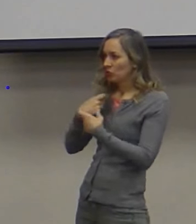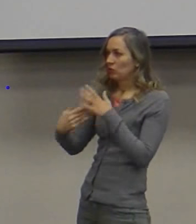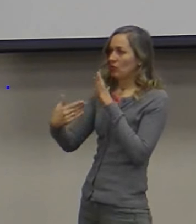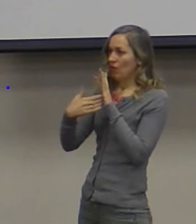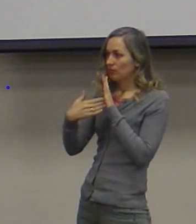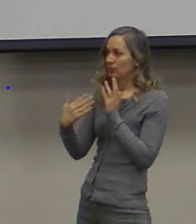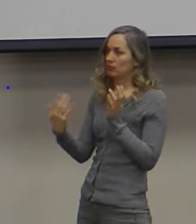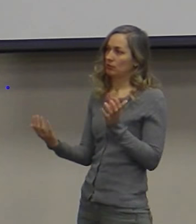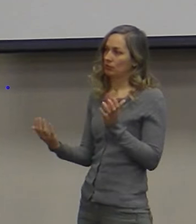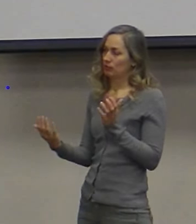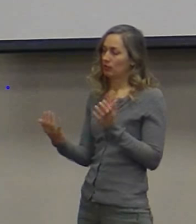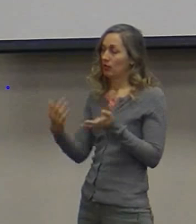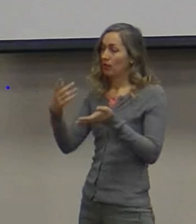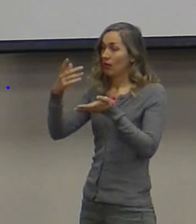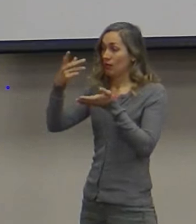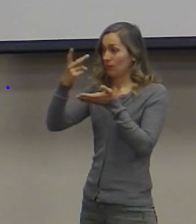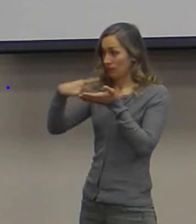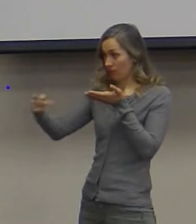imagine for a moment,